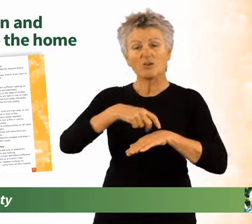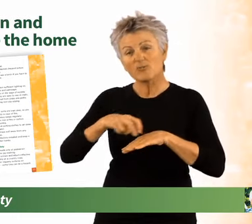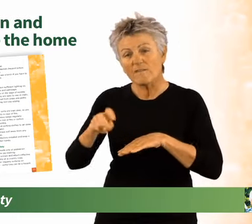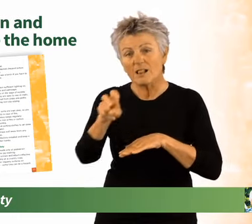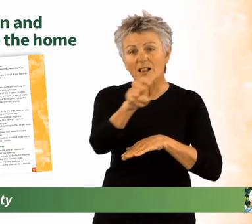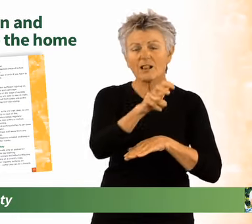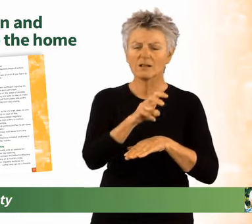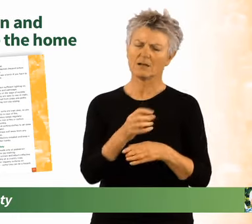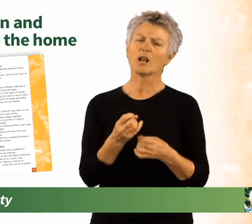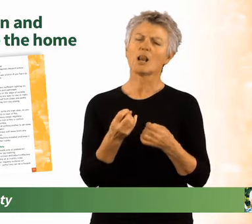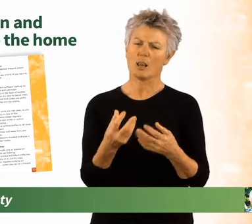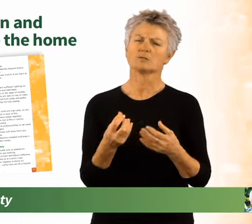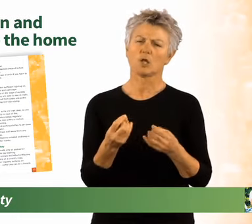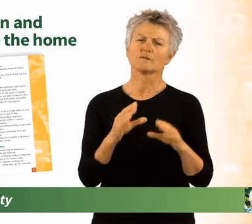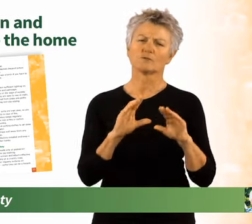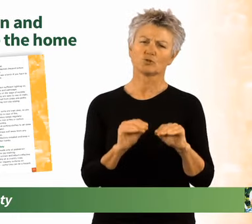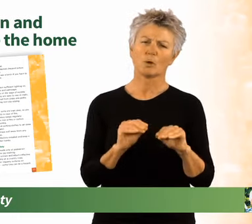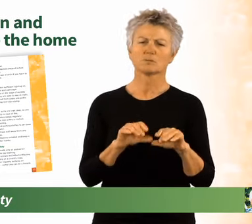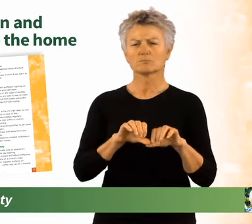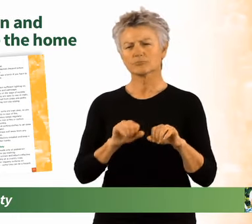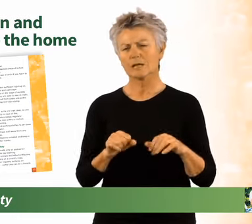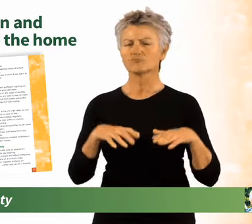Take plenty of rest breaks on long trips.